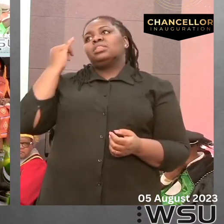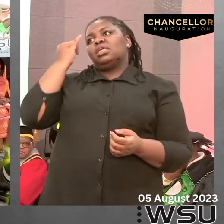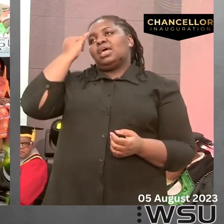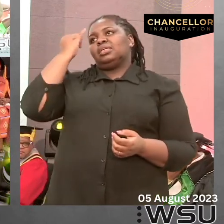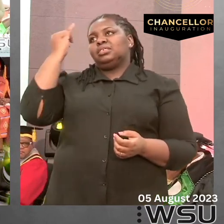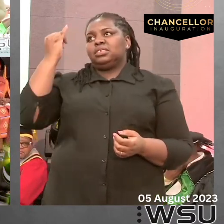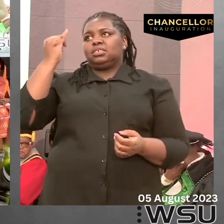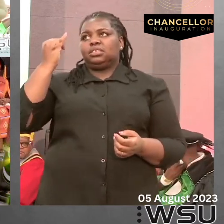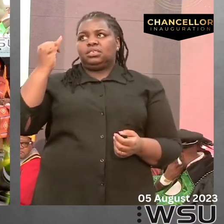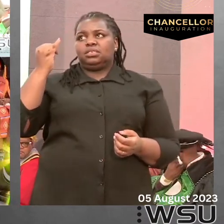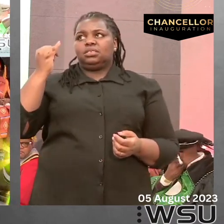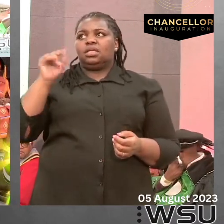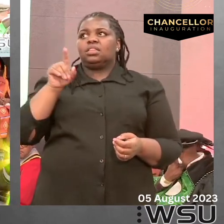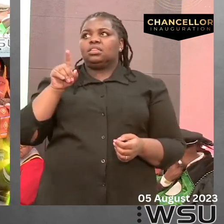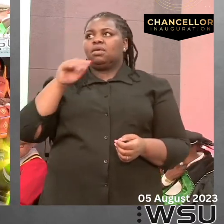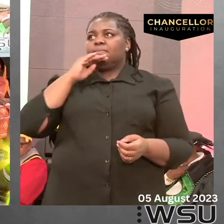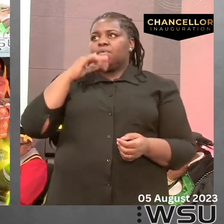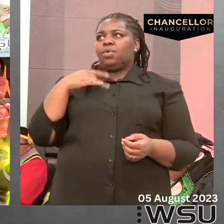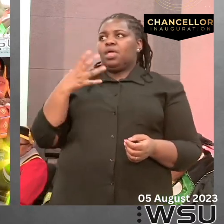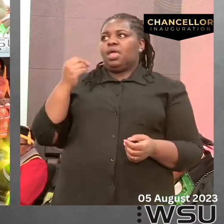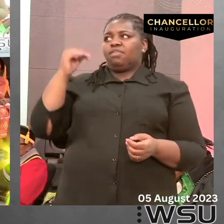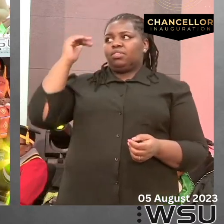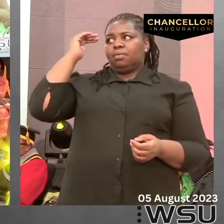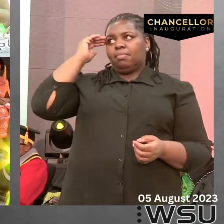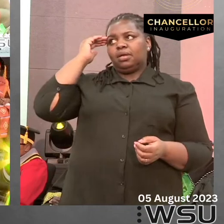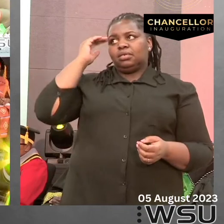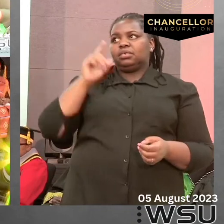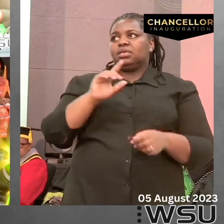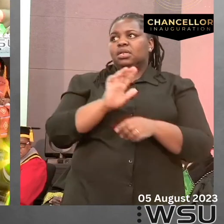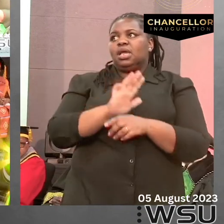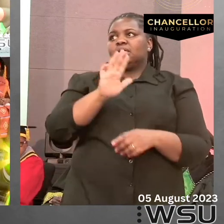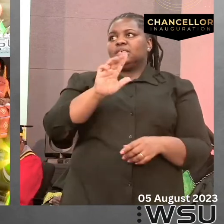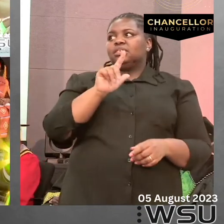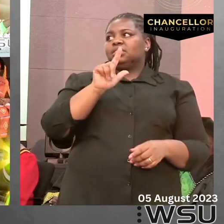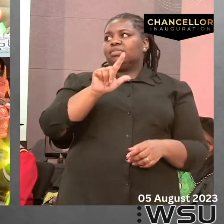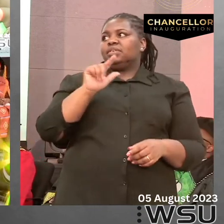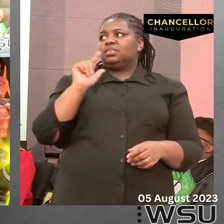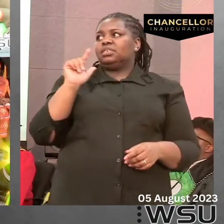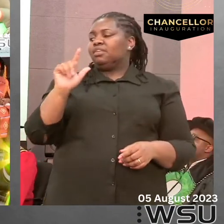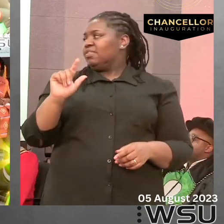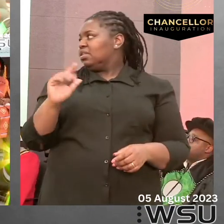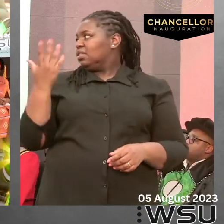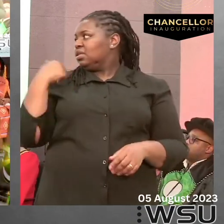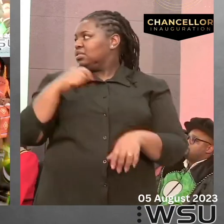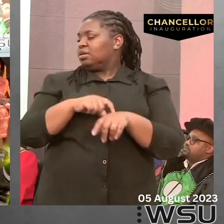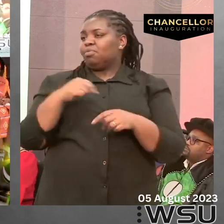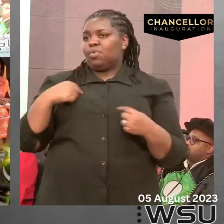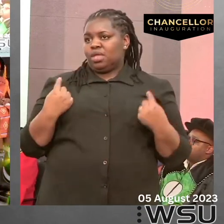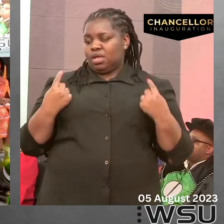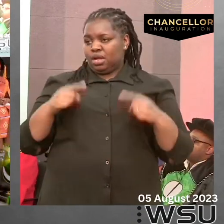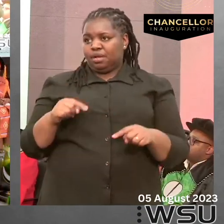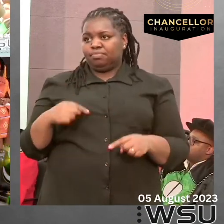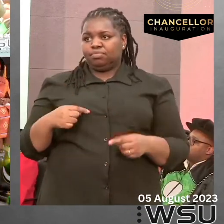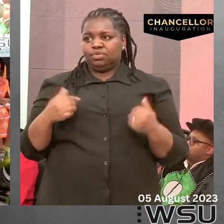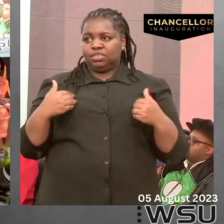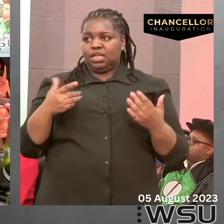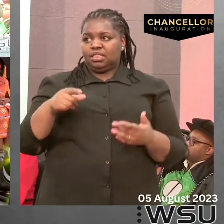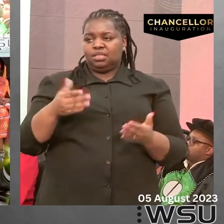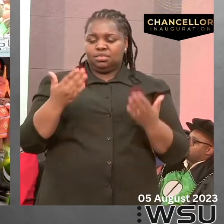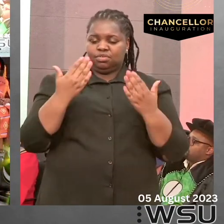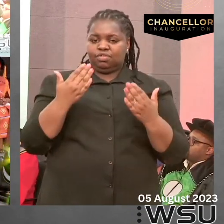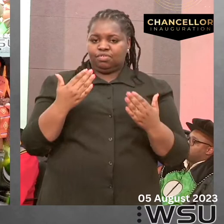and thoughts that were in our minds in 1977 when we came here to start the university.